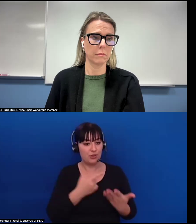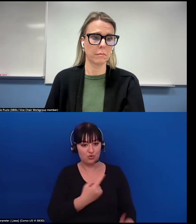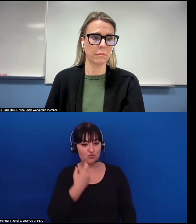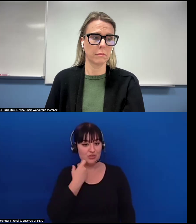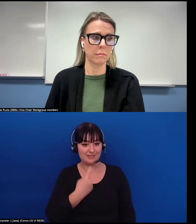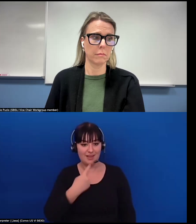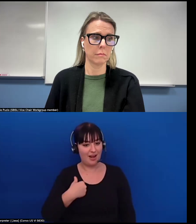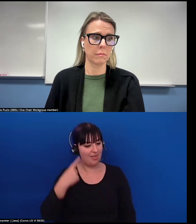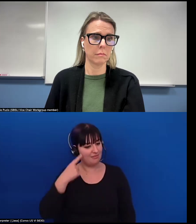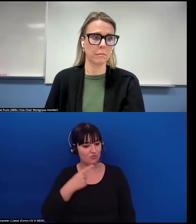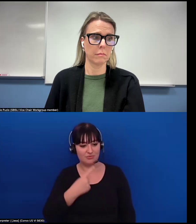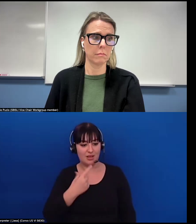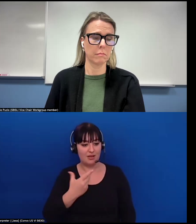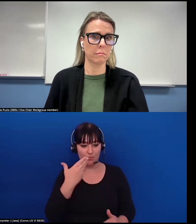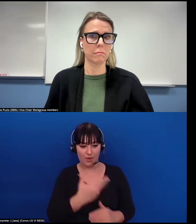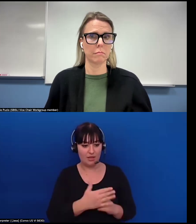said it very well.